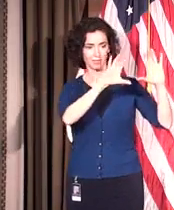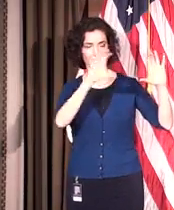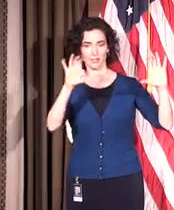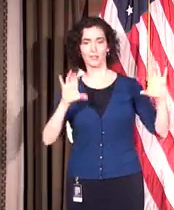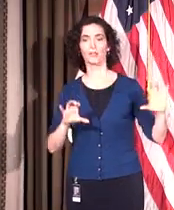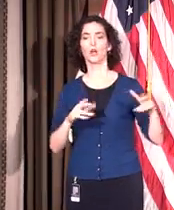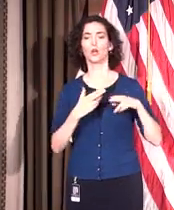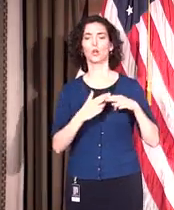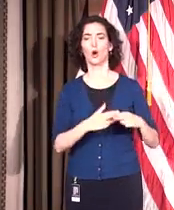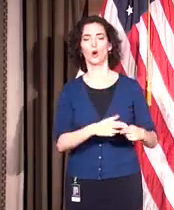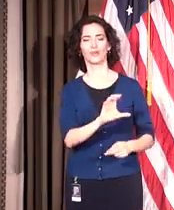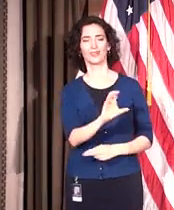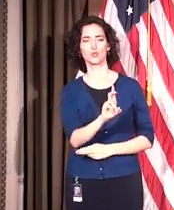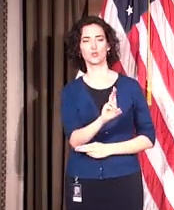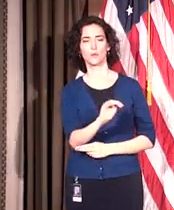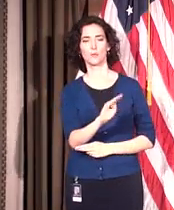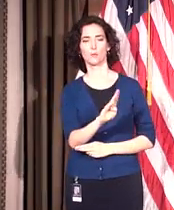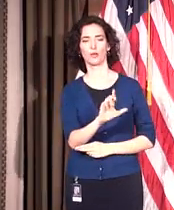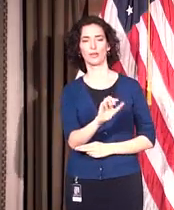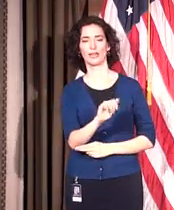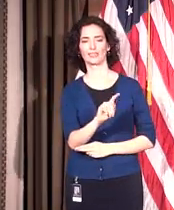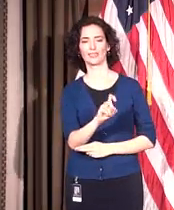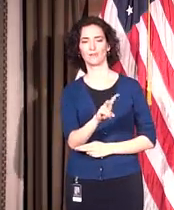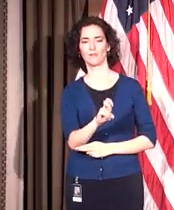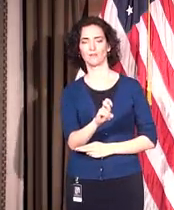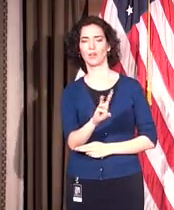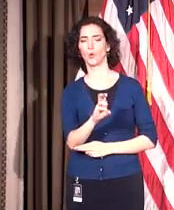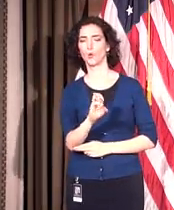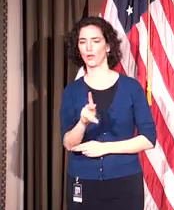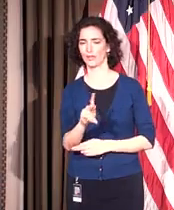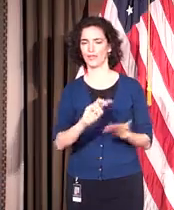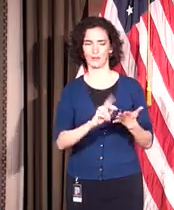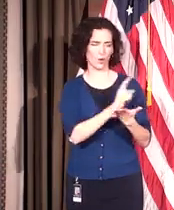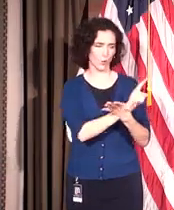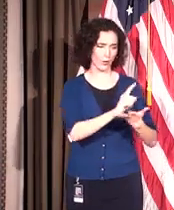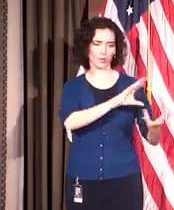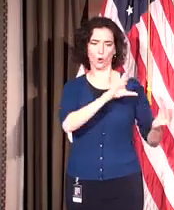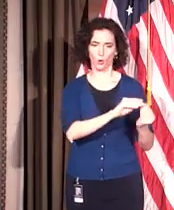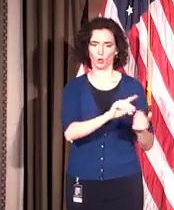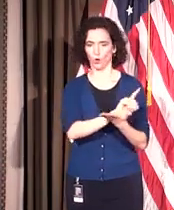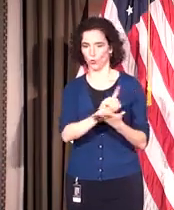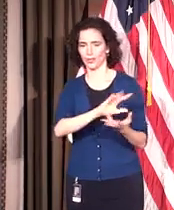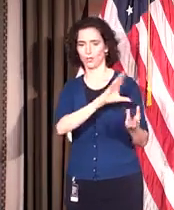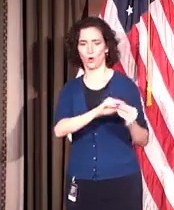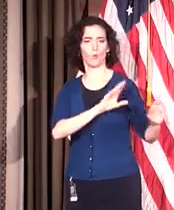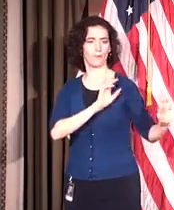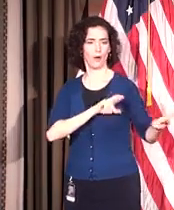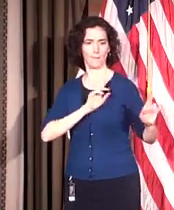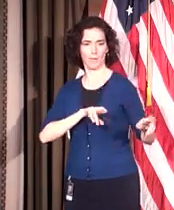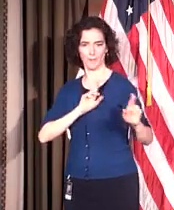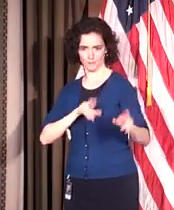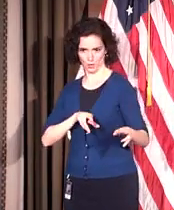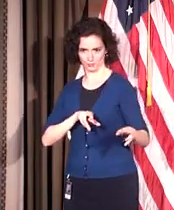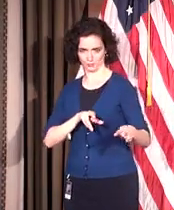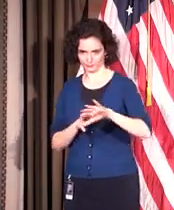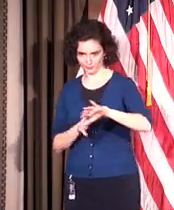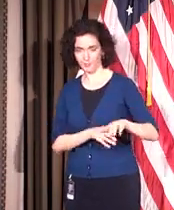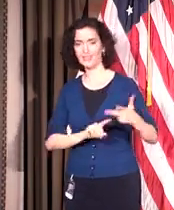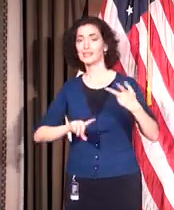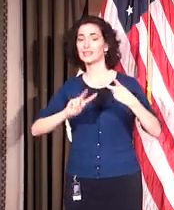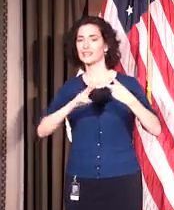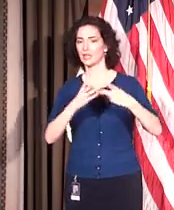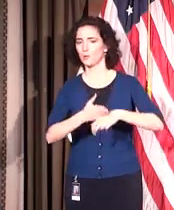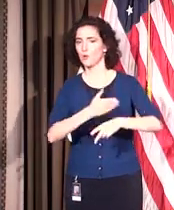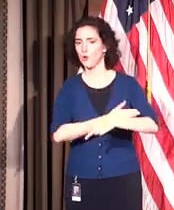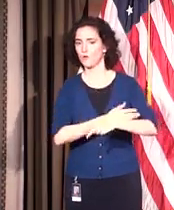cumulative week on week on week, and that carries out throughout the dashboard. The second improvement that was made is the incorporation